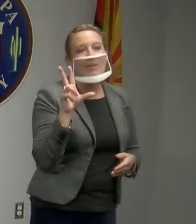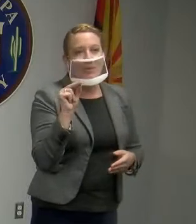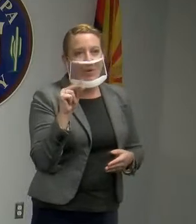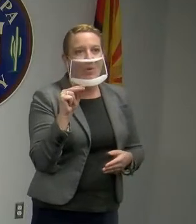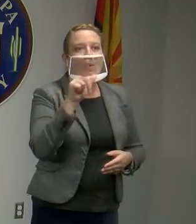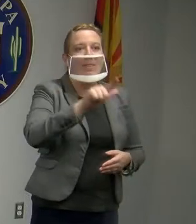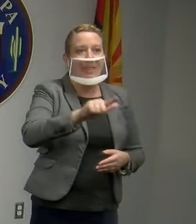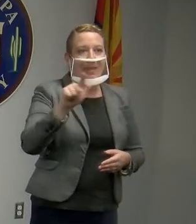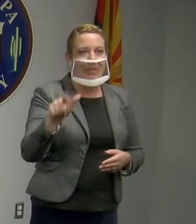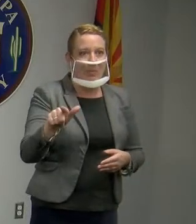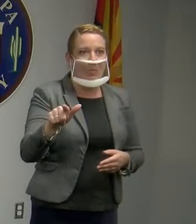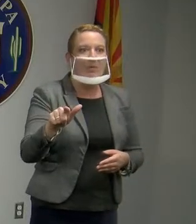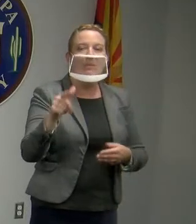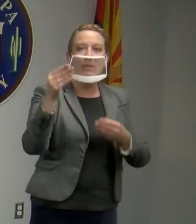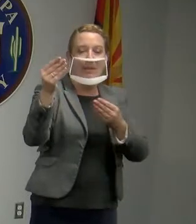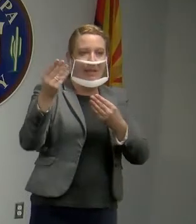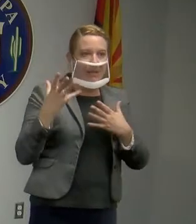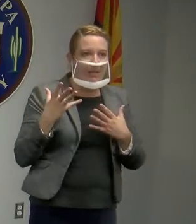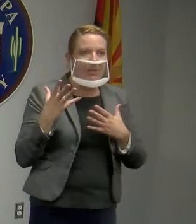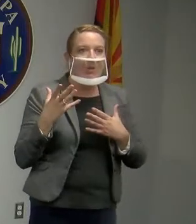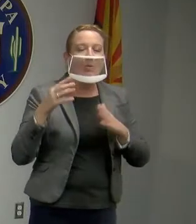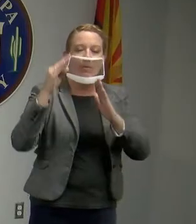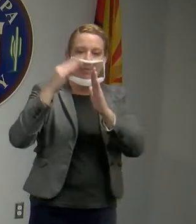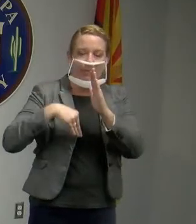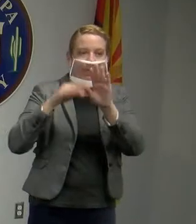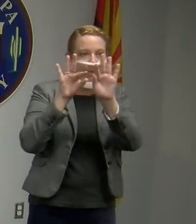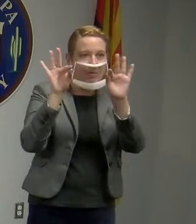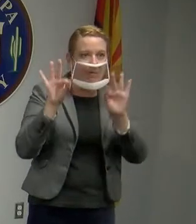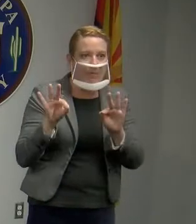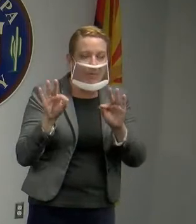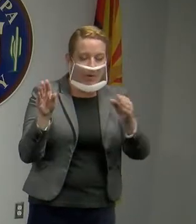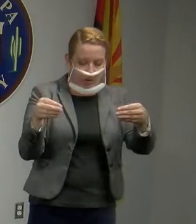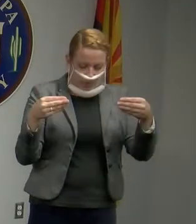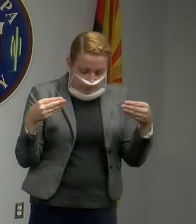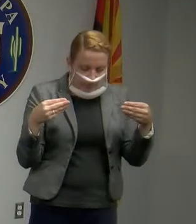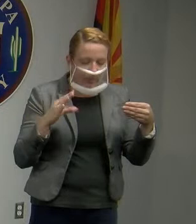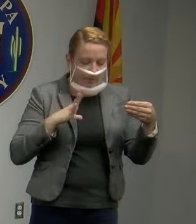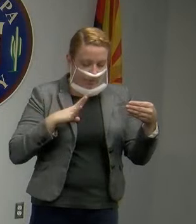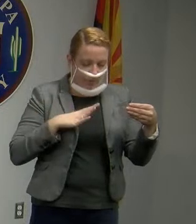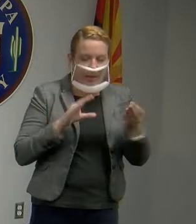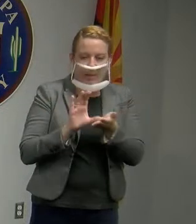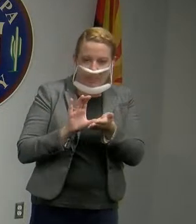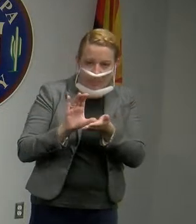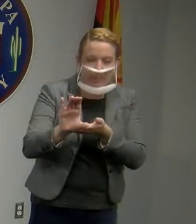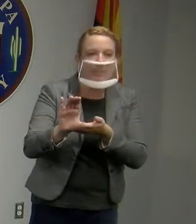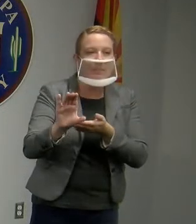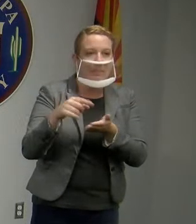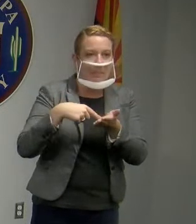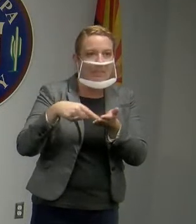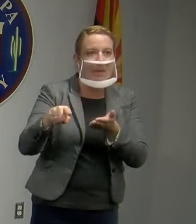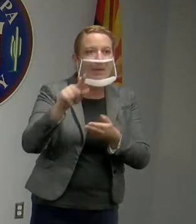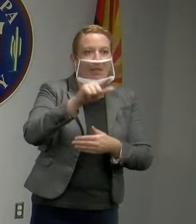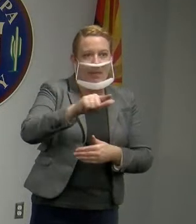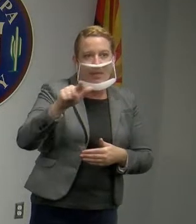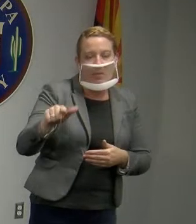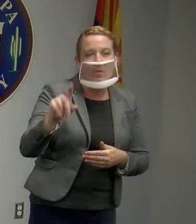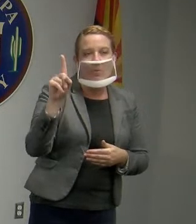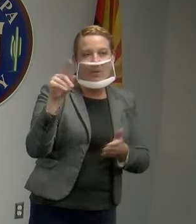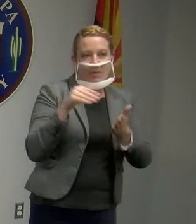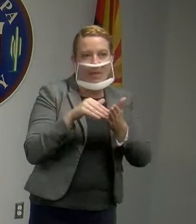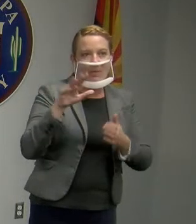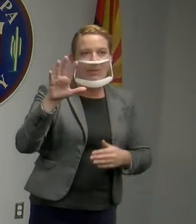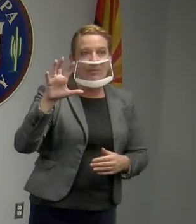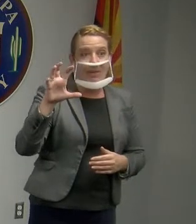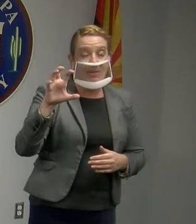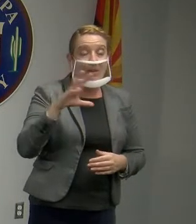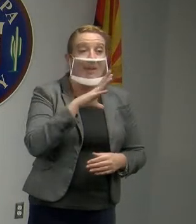due to them. They'll submit a form that will do that, and also, based on the demand that we expect, we're making a point that